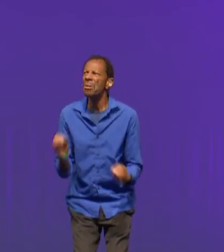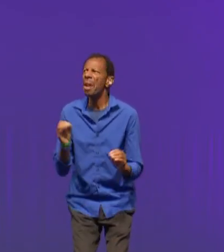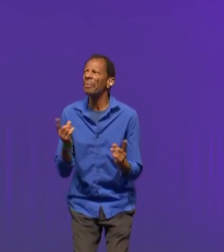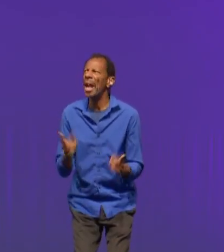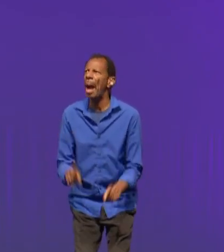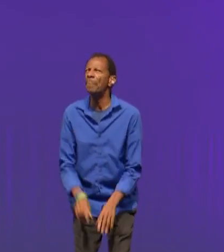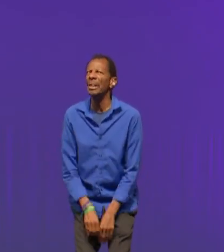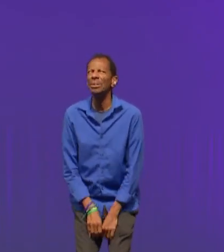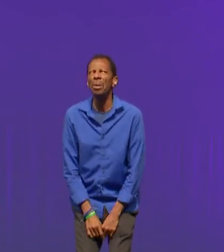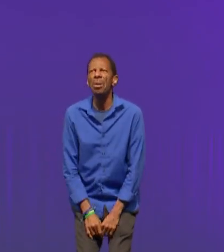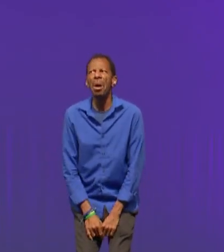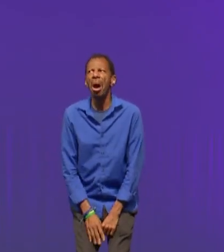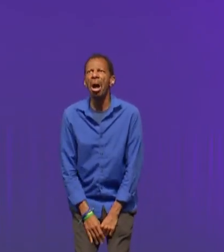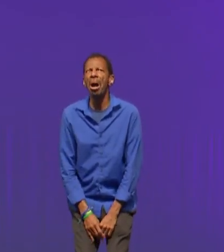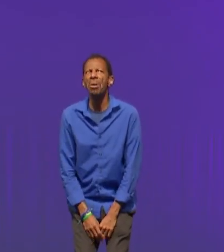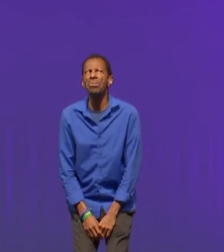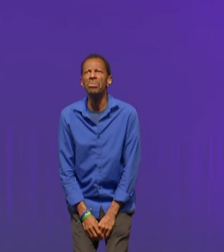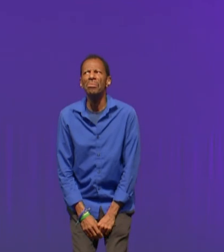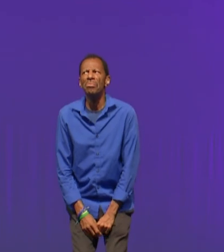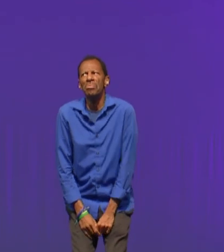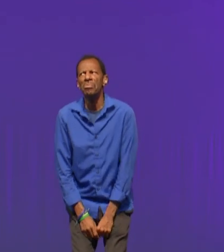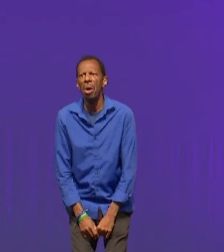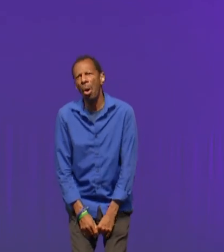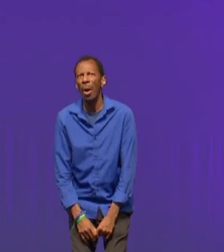Nothing happened. Oh, well.